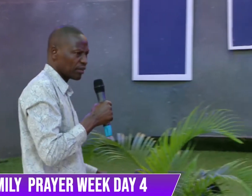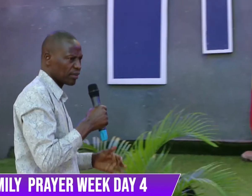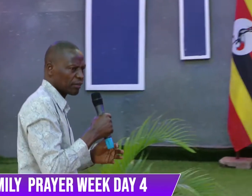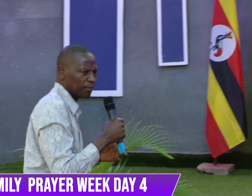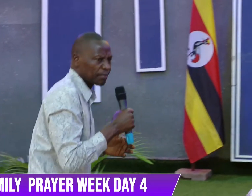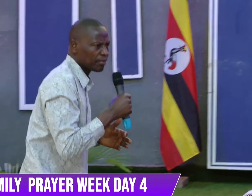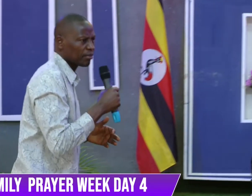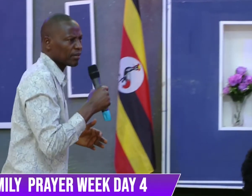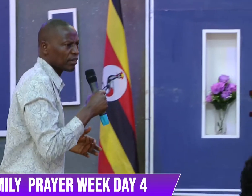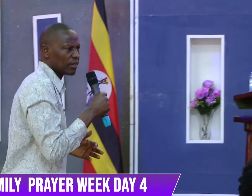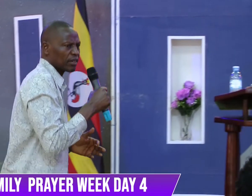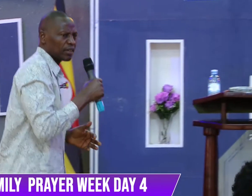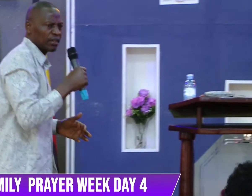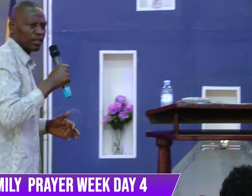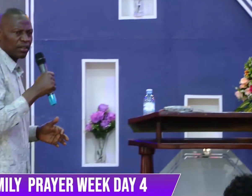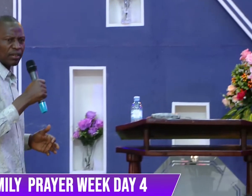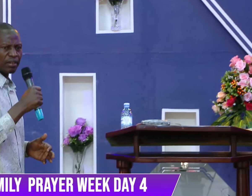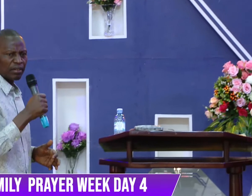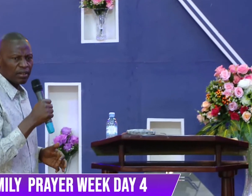you can control yourself amidst fornication.